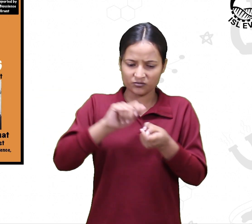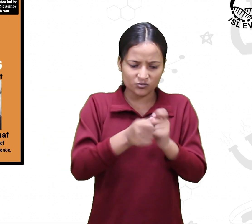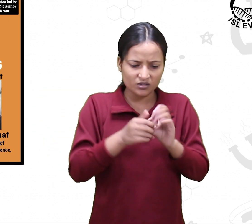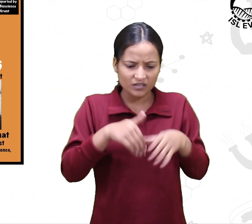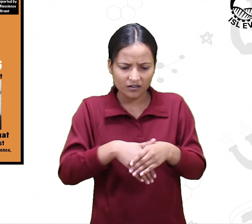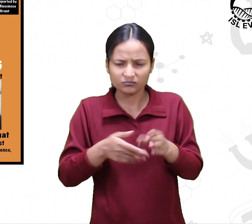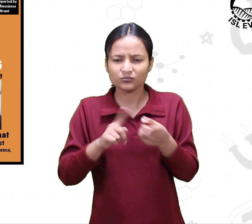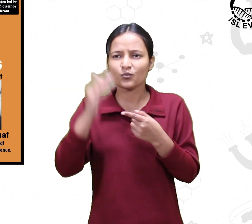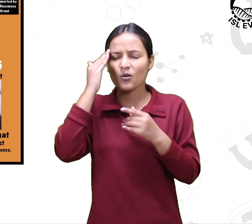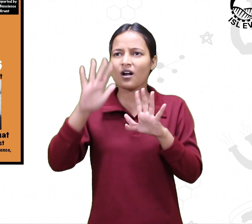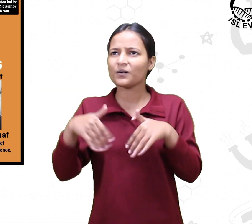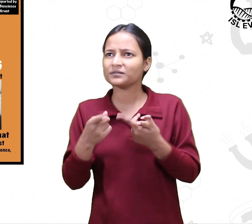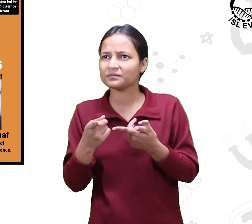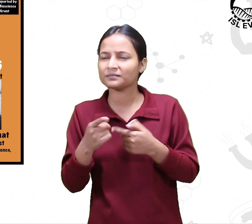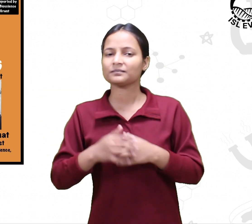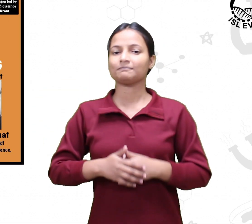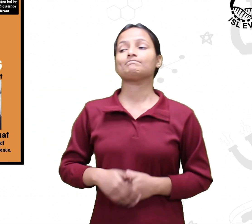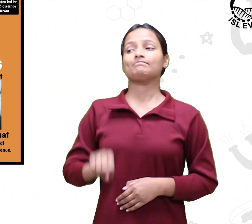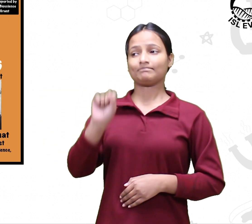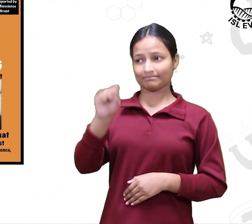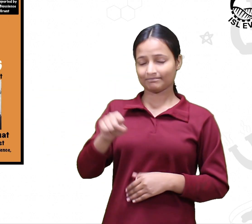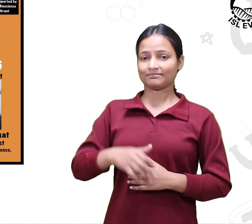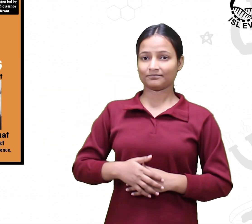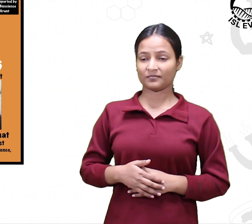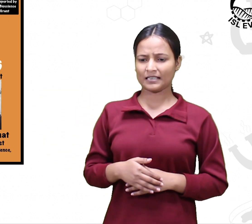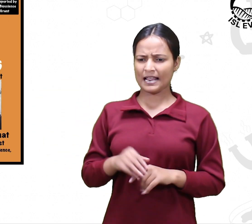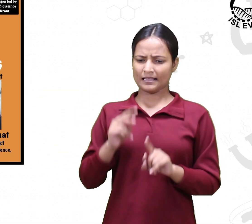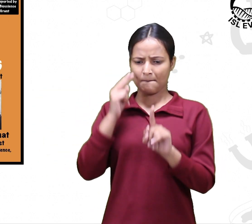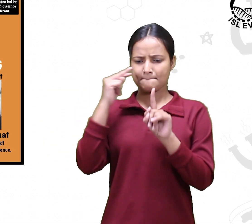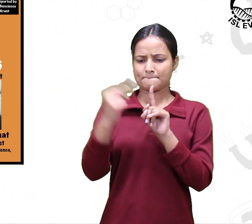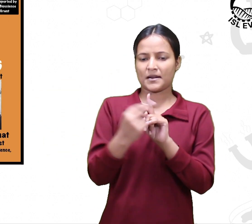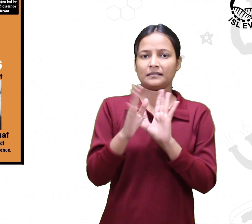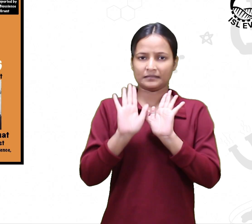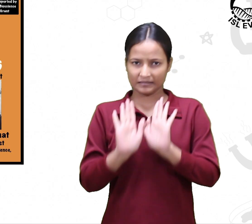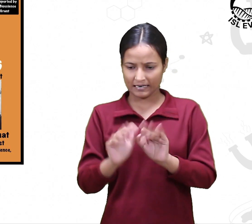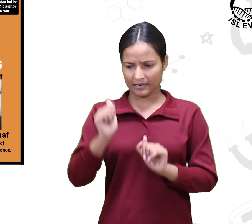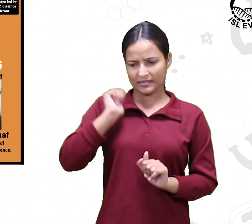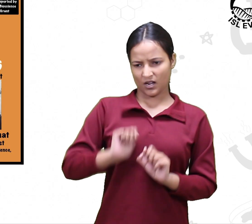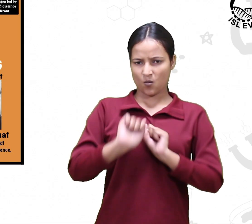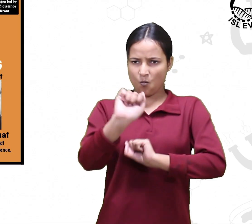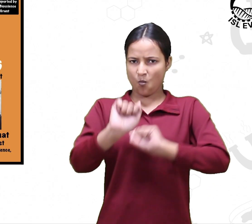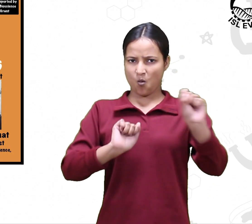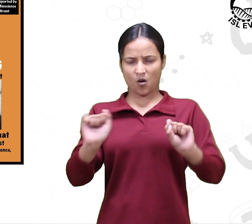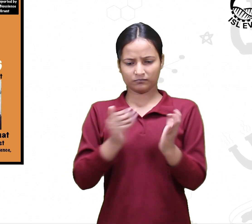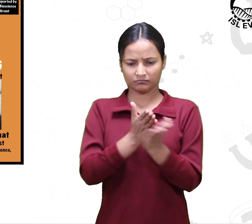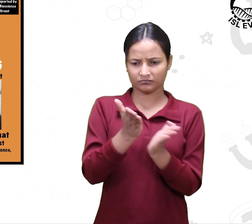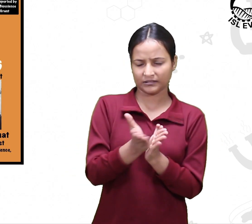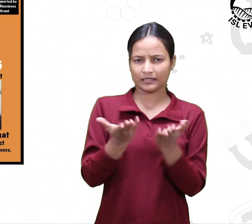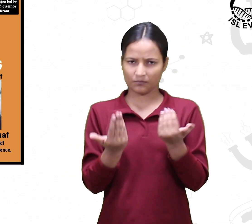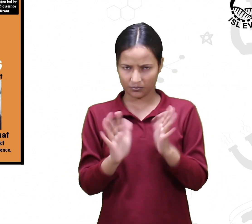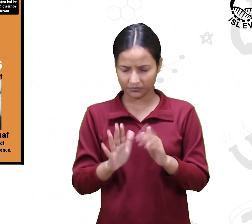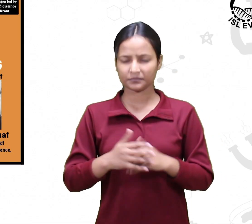on? There are various ways by which you can study this. Again, experimental cell biology and